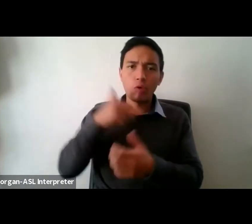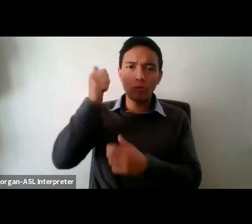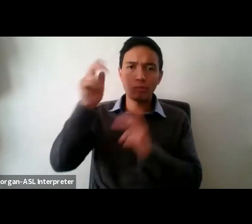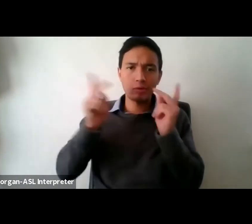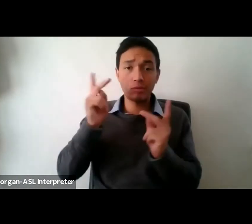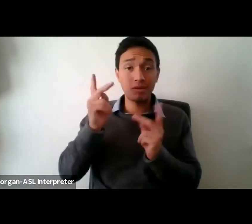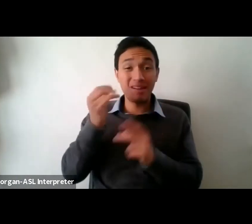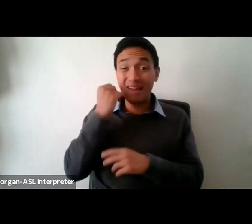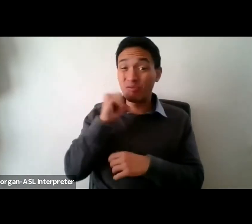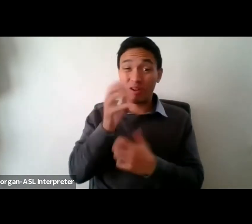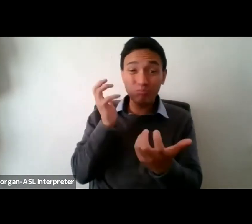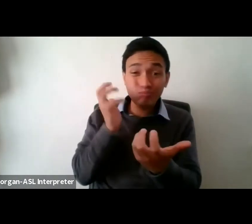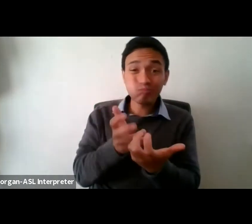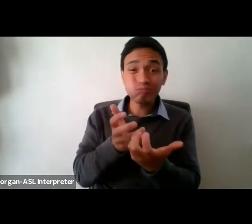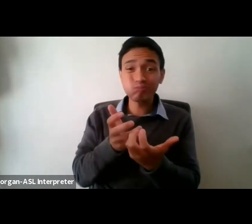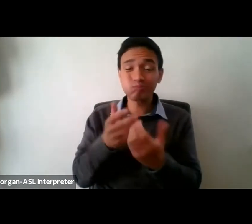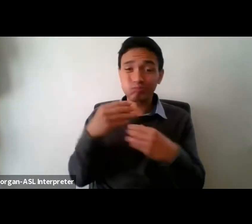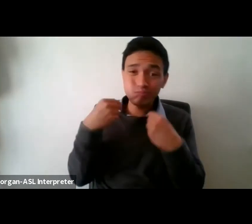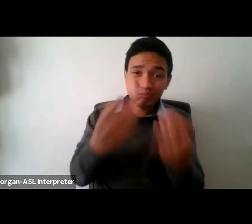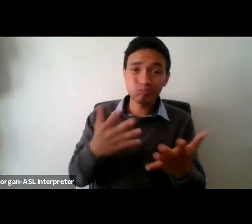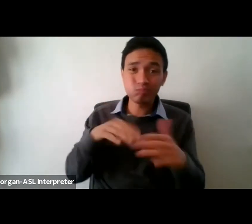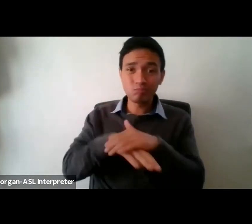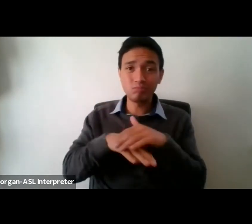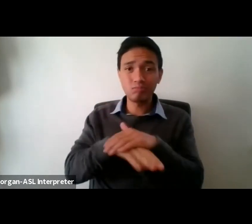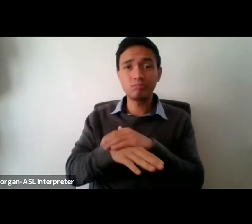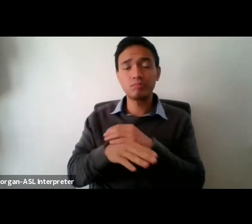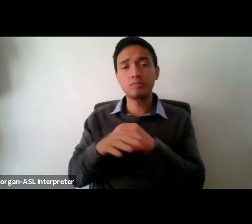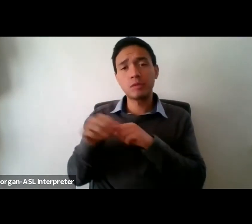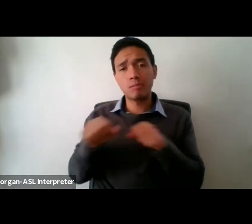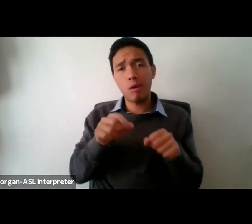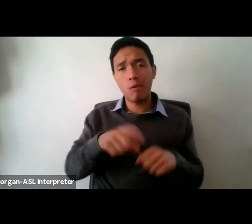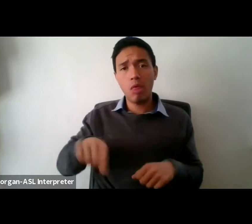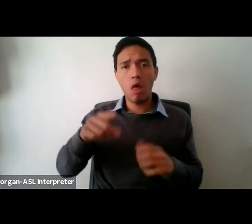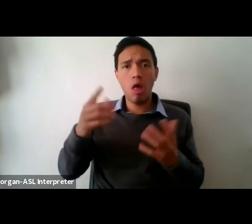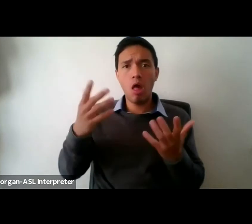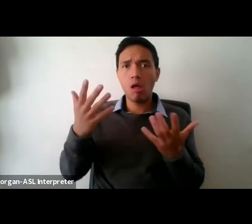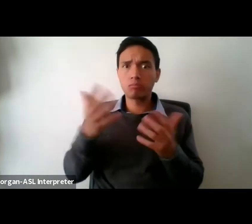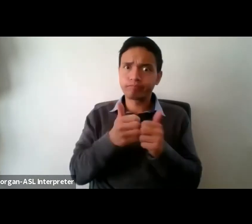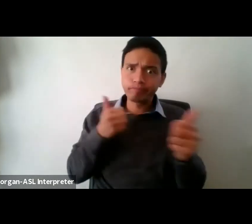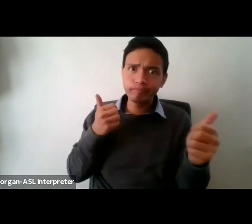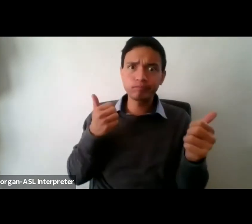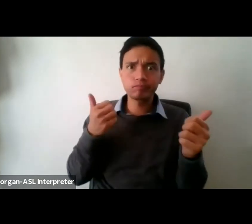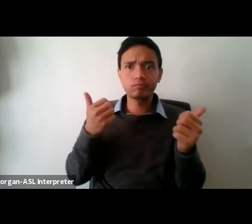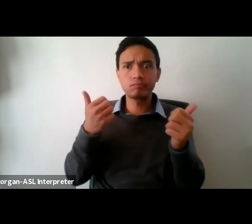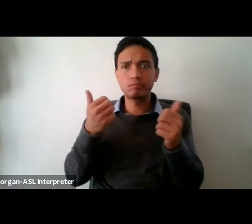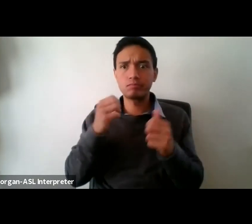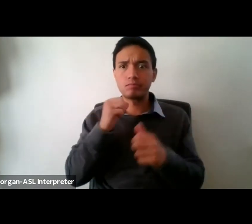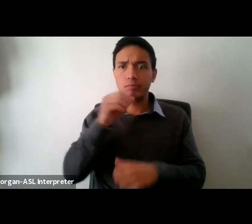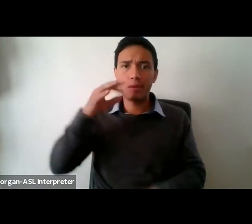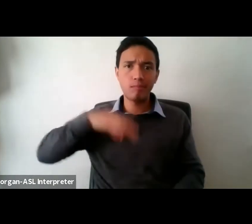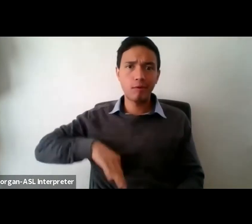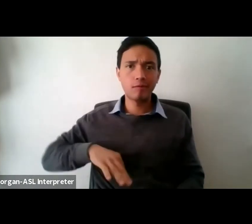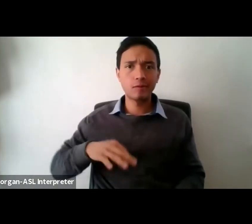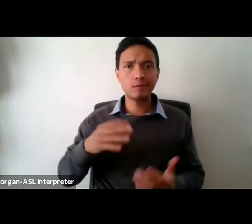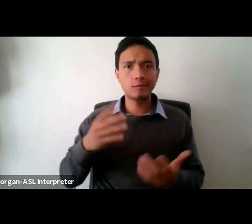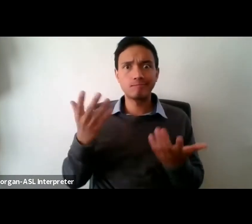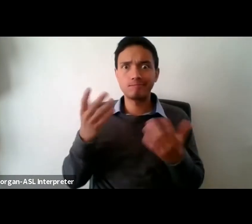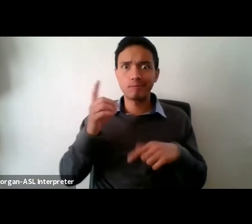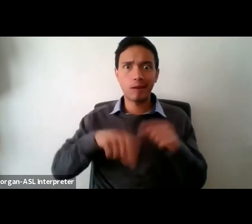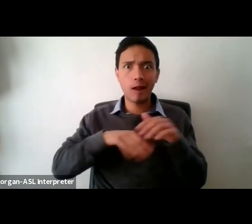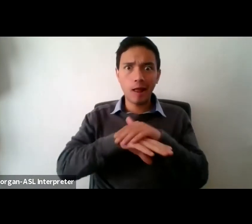left out of essential services provided online, such as telehealth